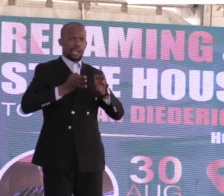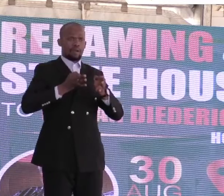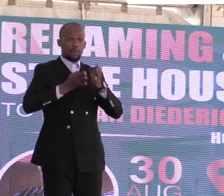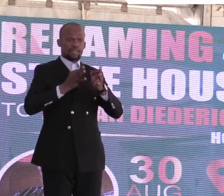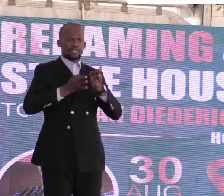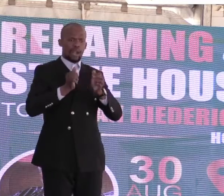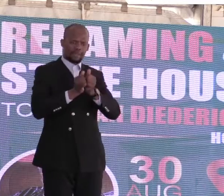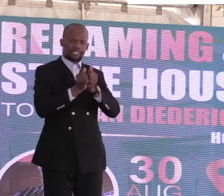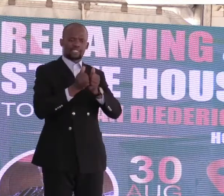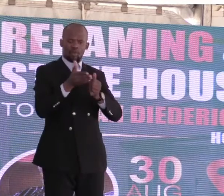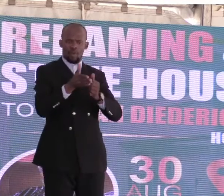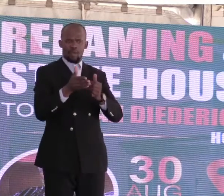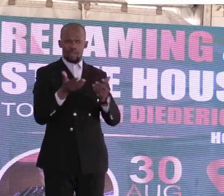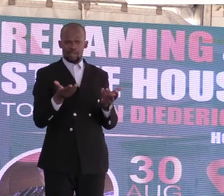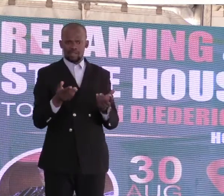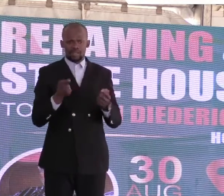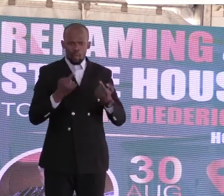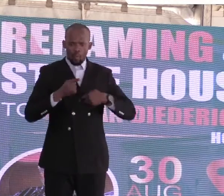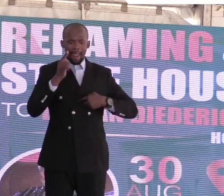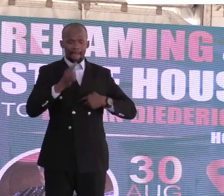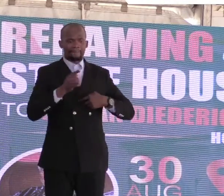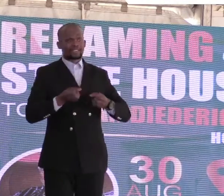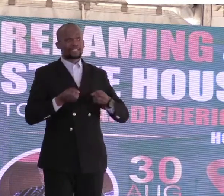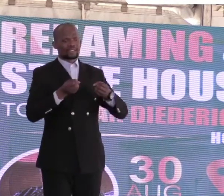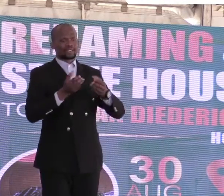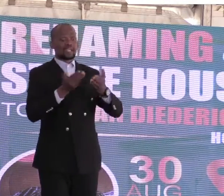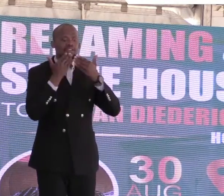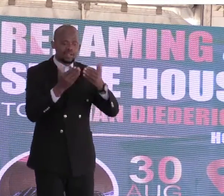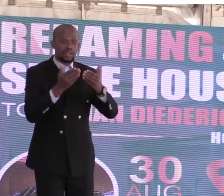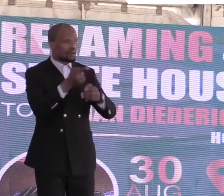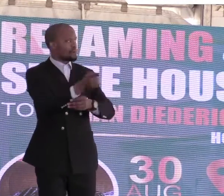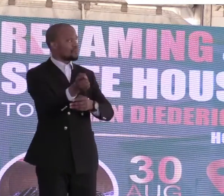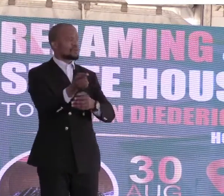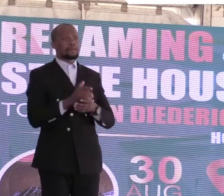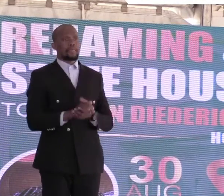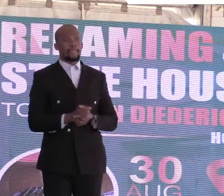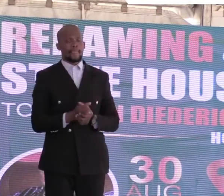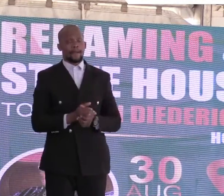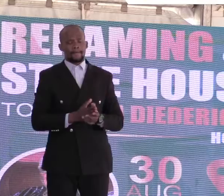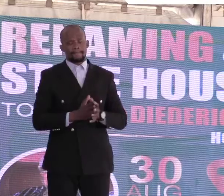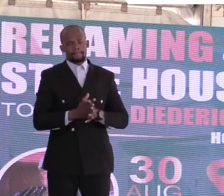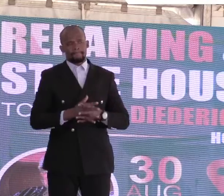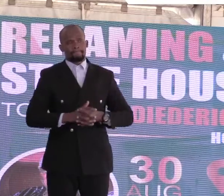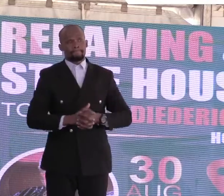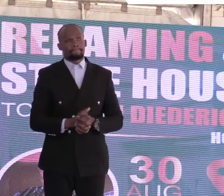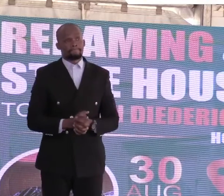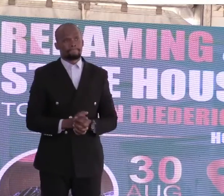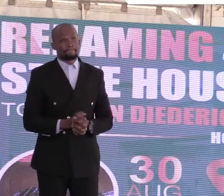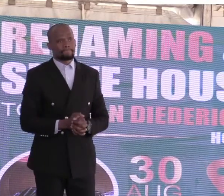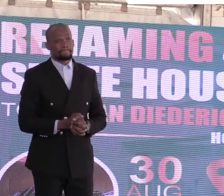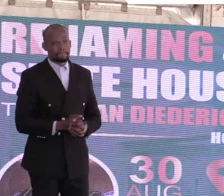fought these battles. We've got to give the recognition where it is due.